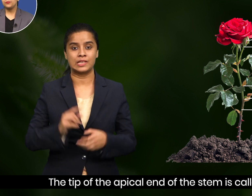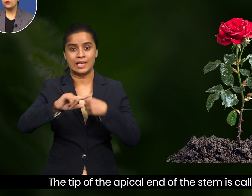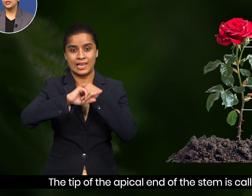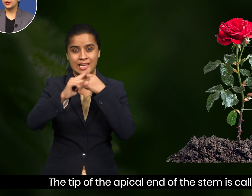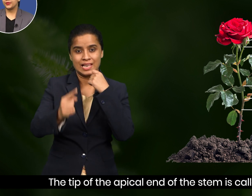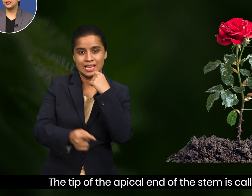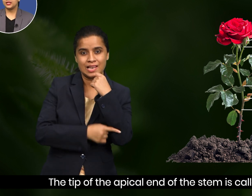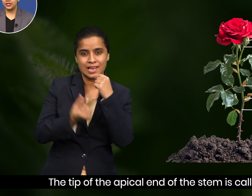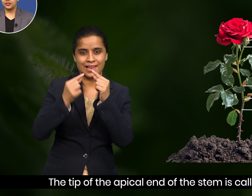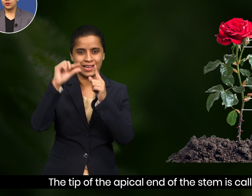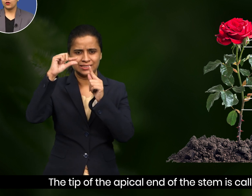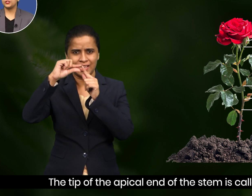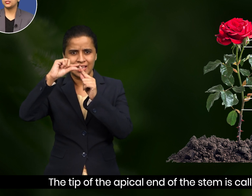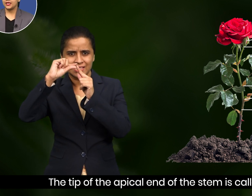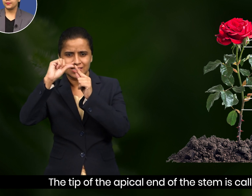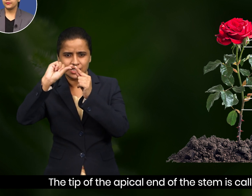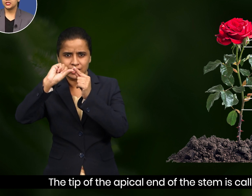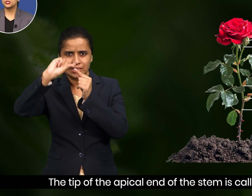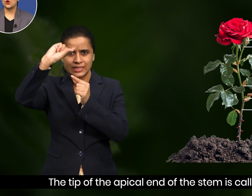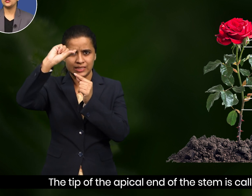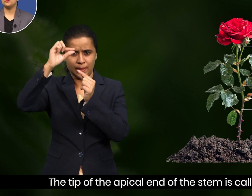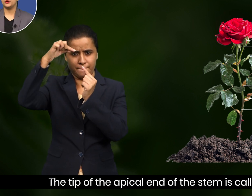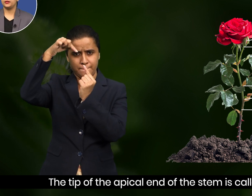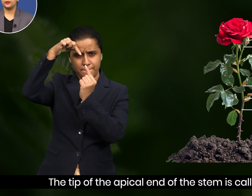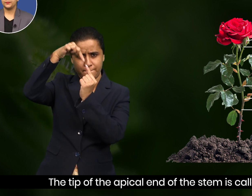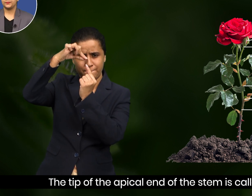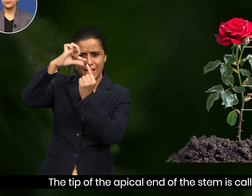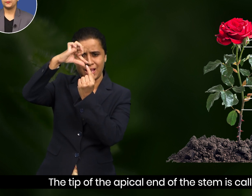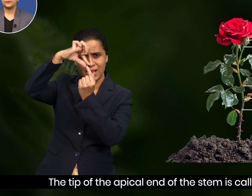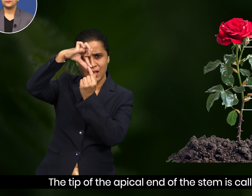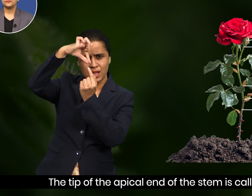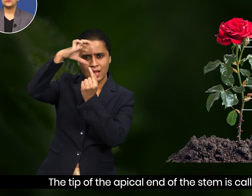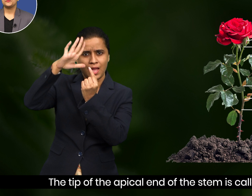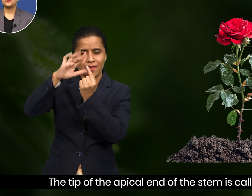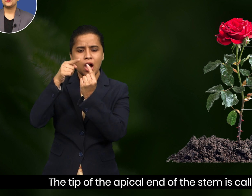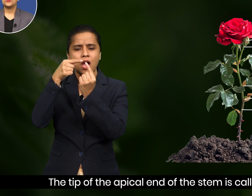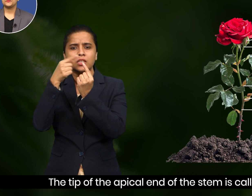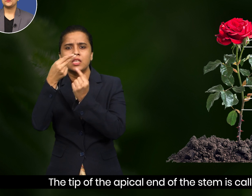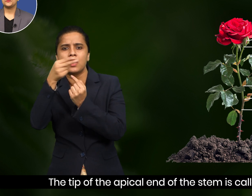The tip of the apical end of the stem is called a bud.